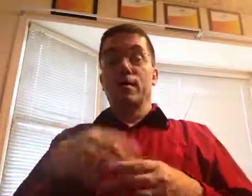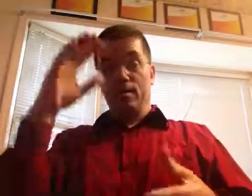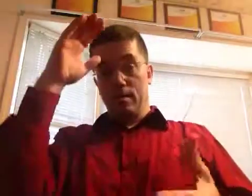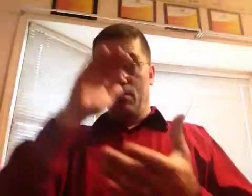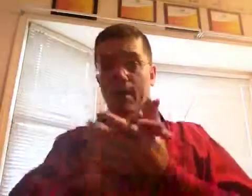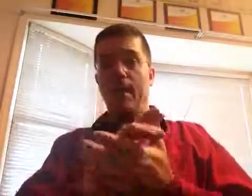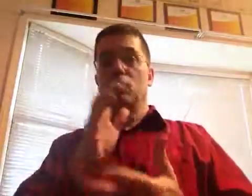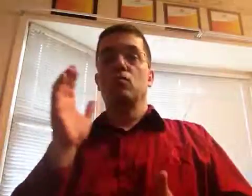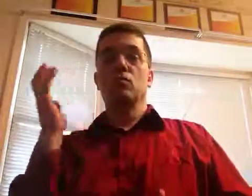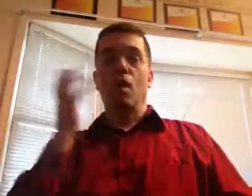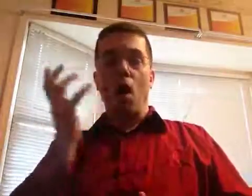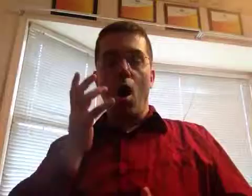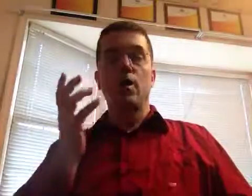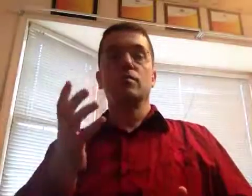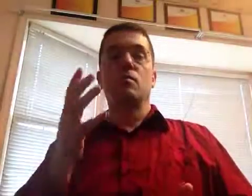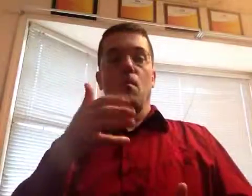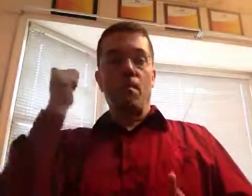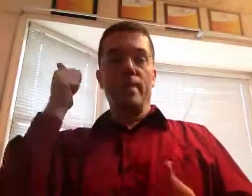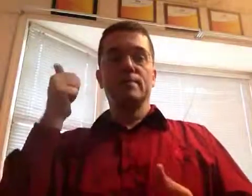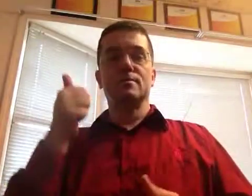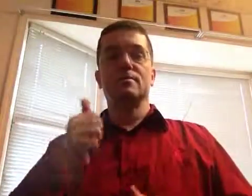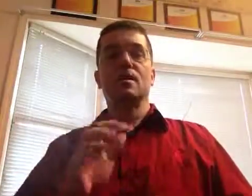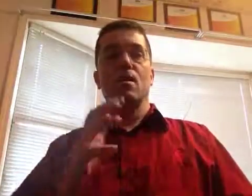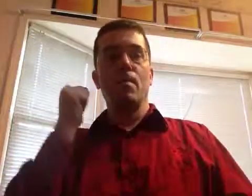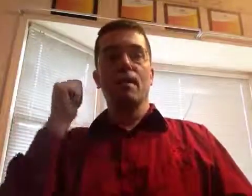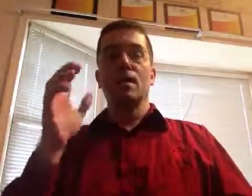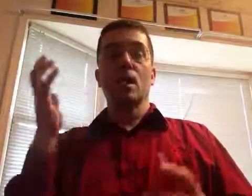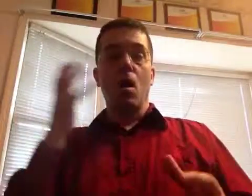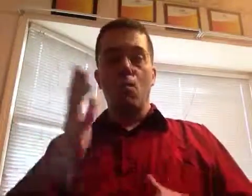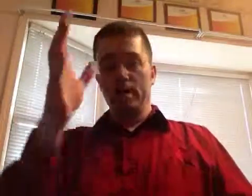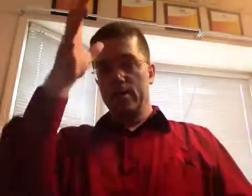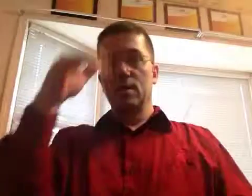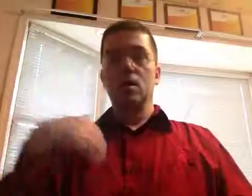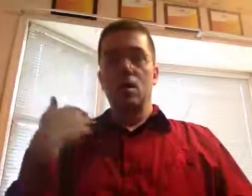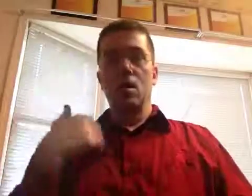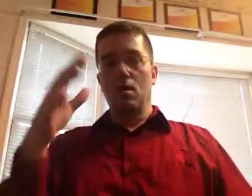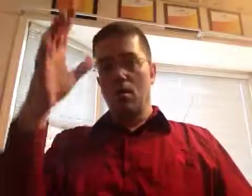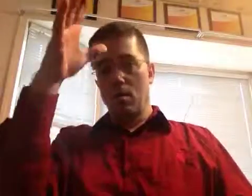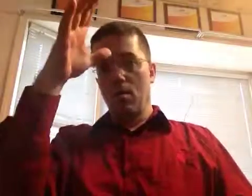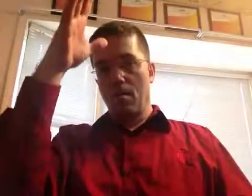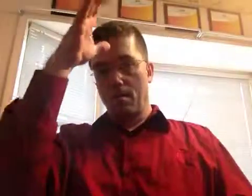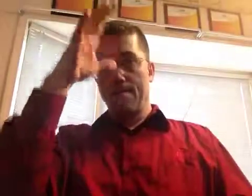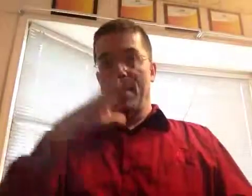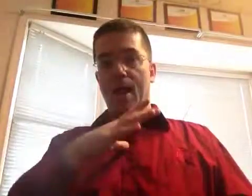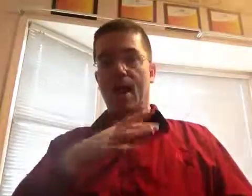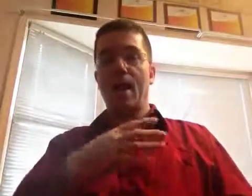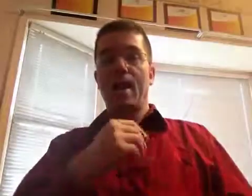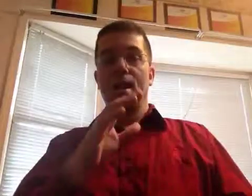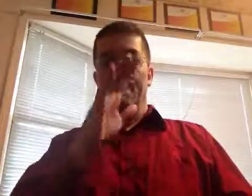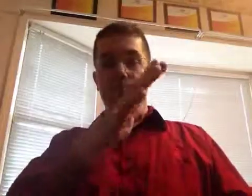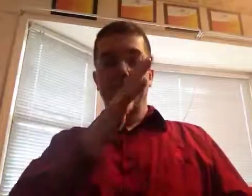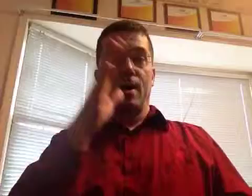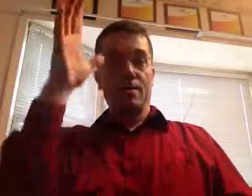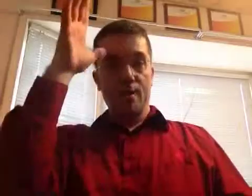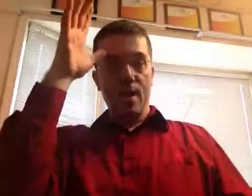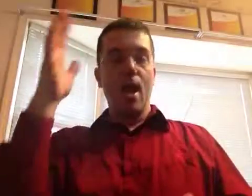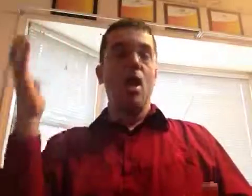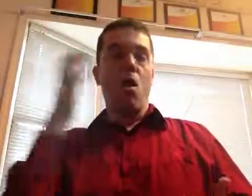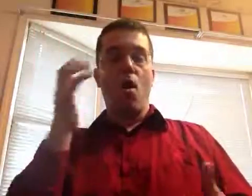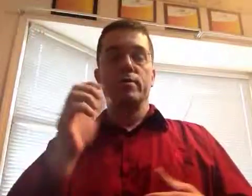just amazingly thrilled with. He's an amazing young man, and his mom and dad are awesome people, and we really,